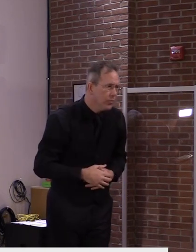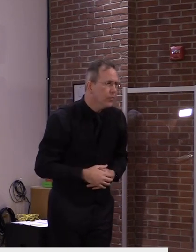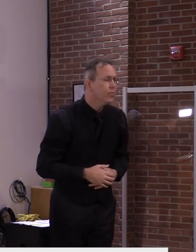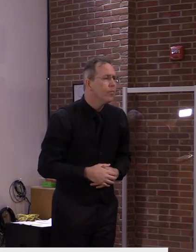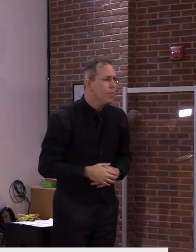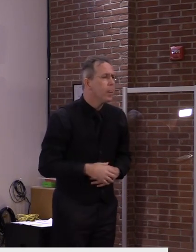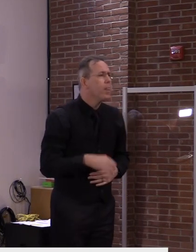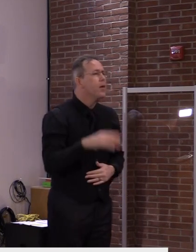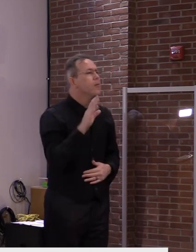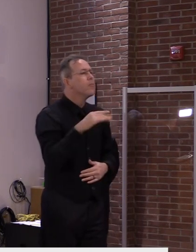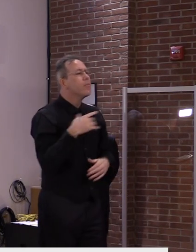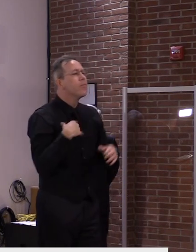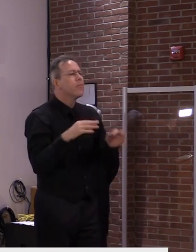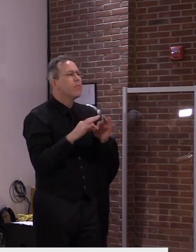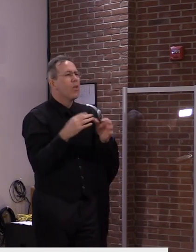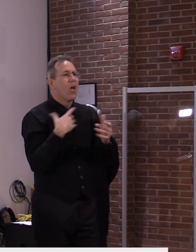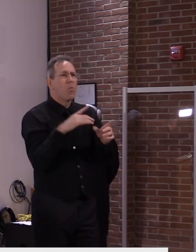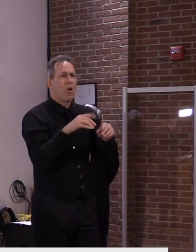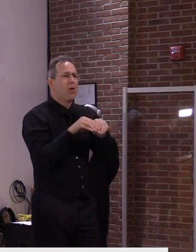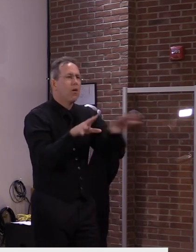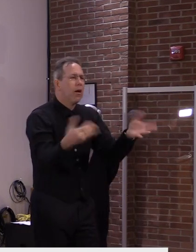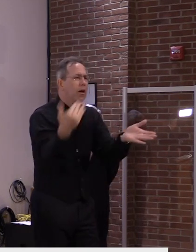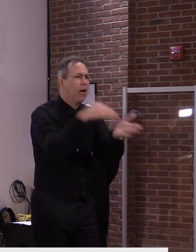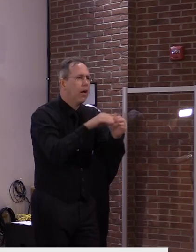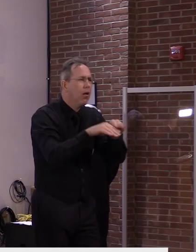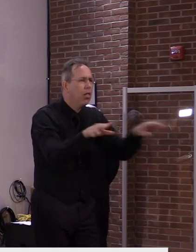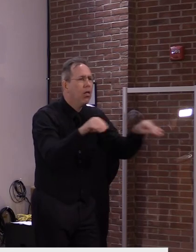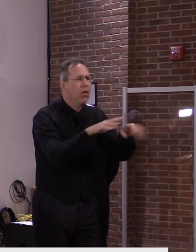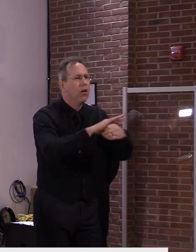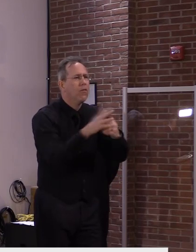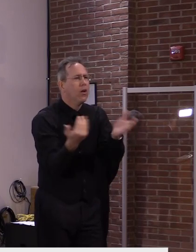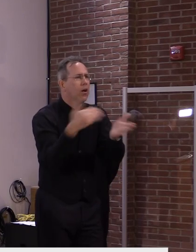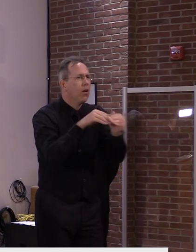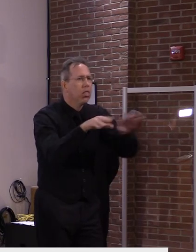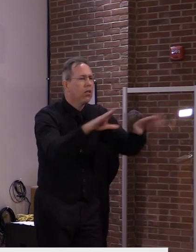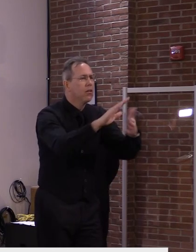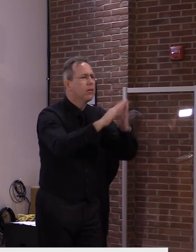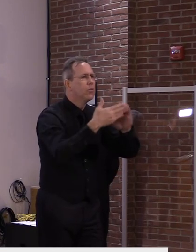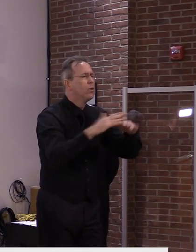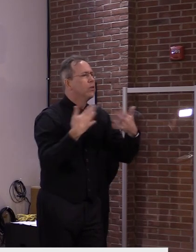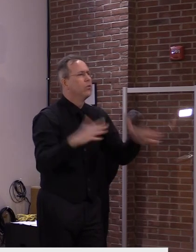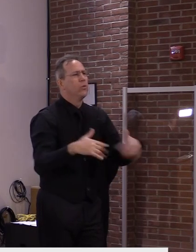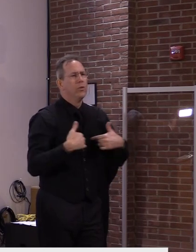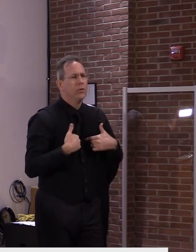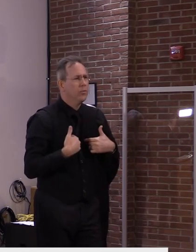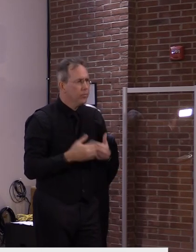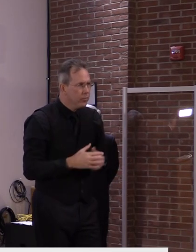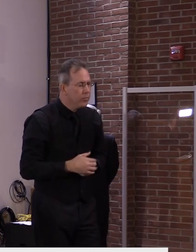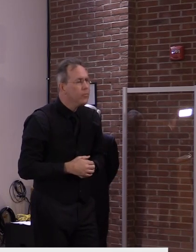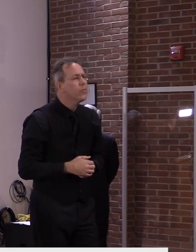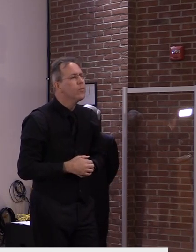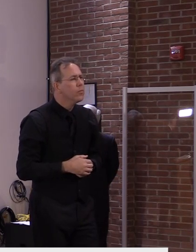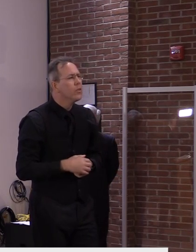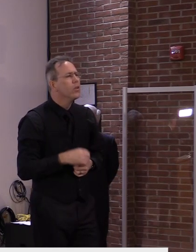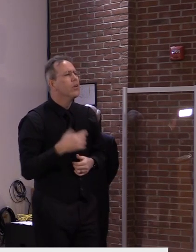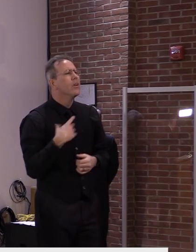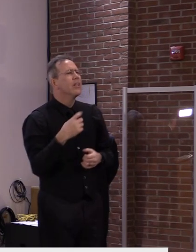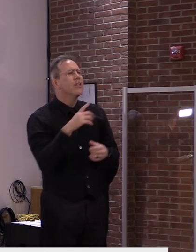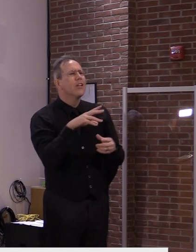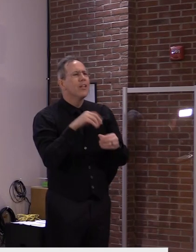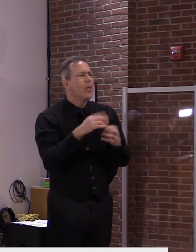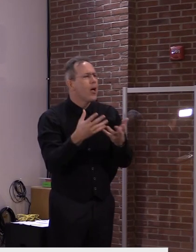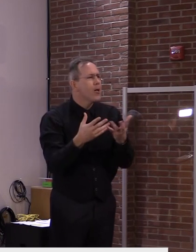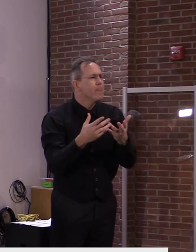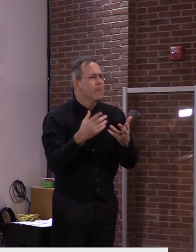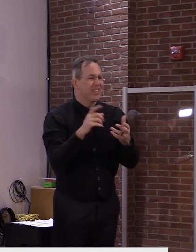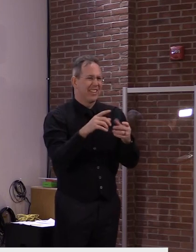still holding tight on. But to the extent clubs can offer something that is allowed in our guidance currently and follow